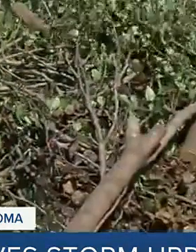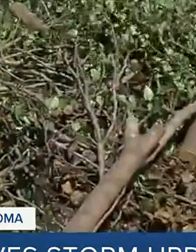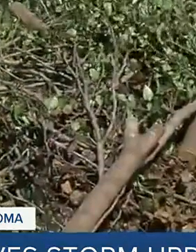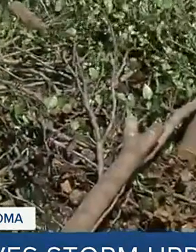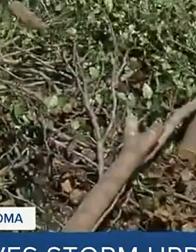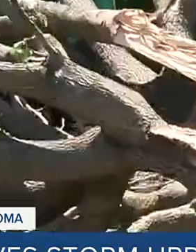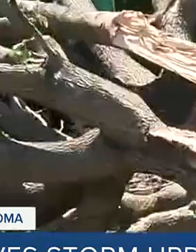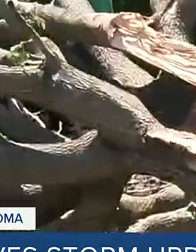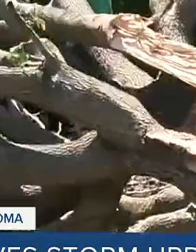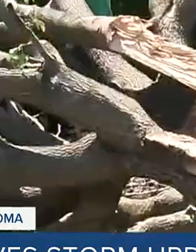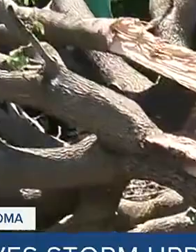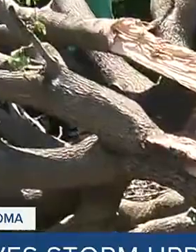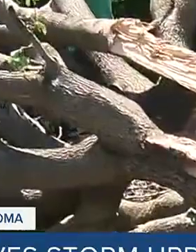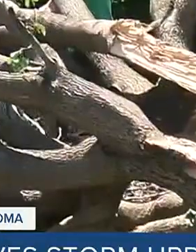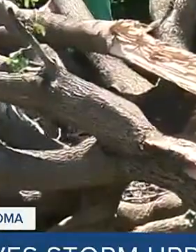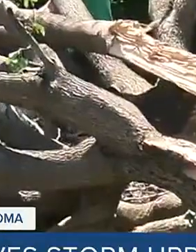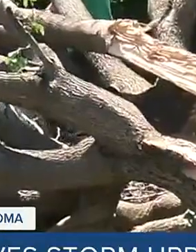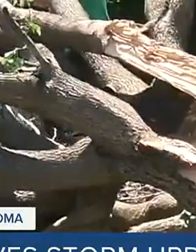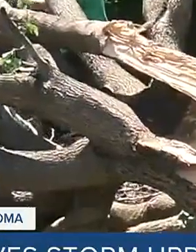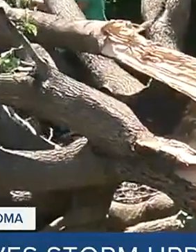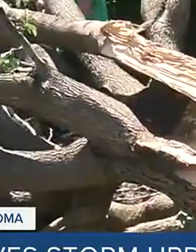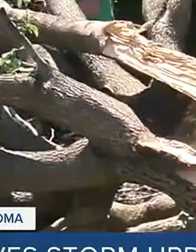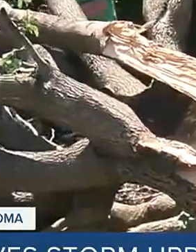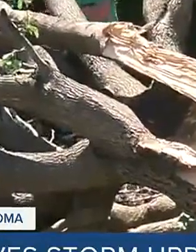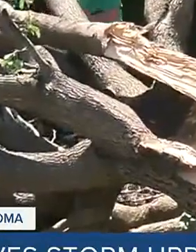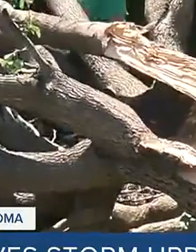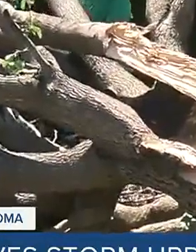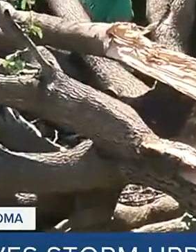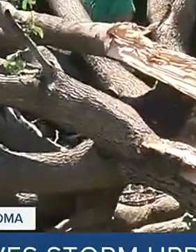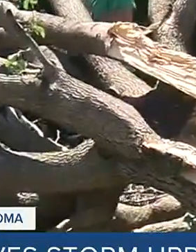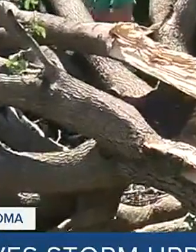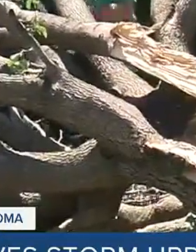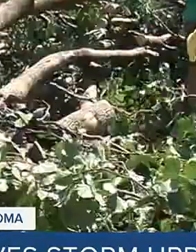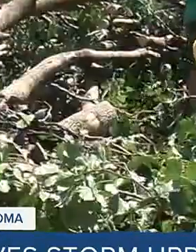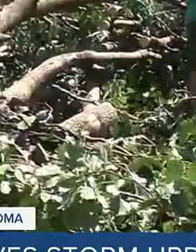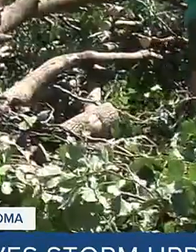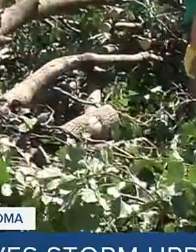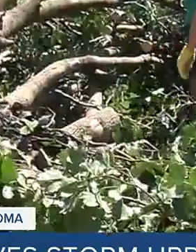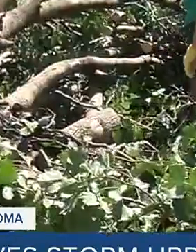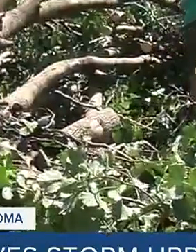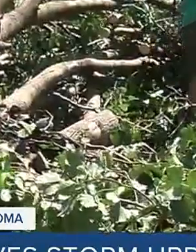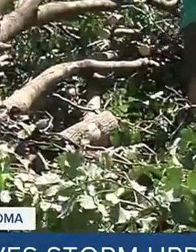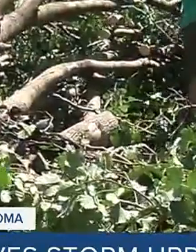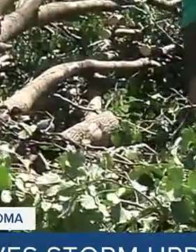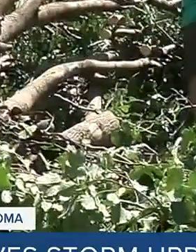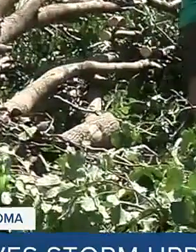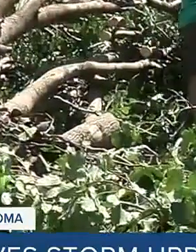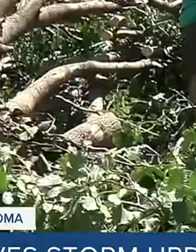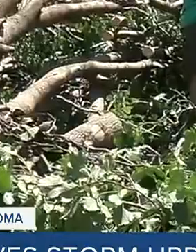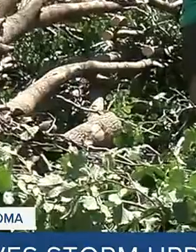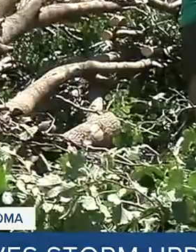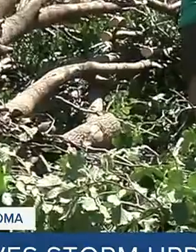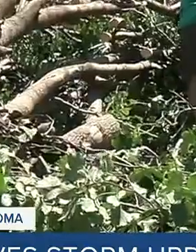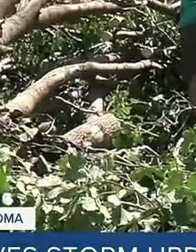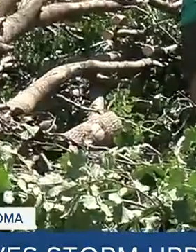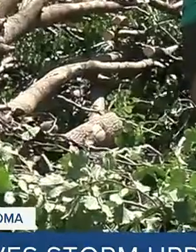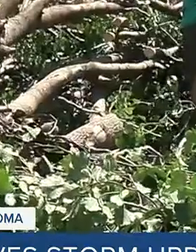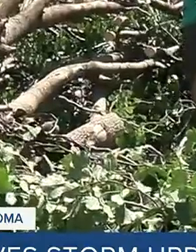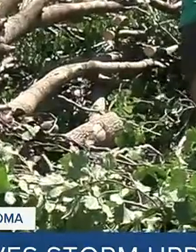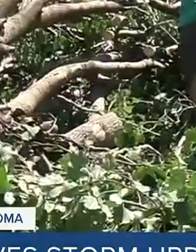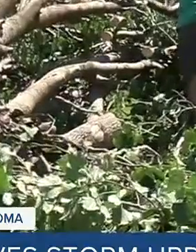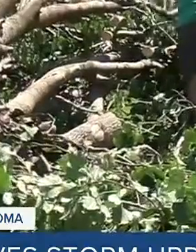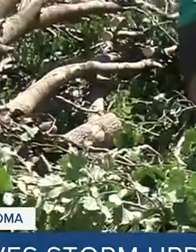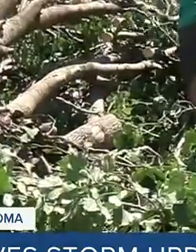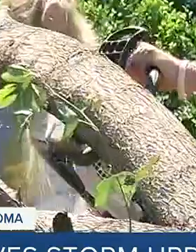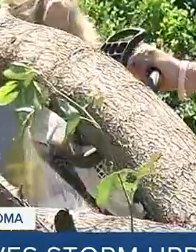heat alert until Monday. Meanwhile, PSO reporting just over 34,000 or still don't have any power as the 3,500 utility